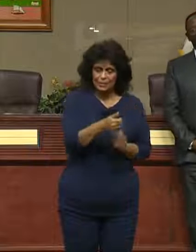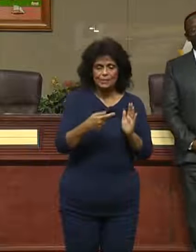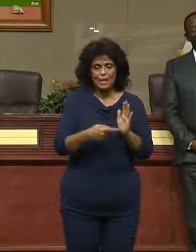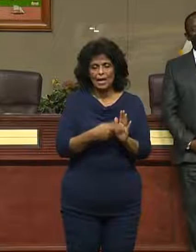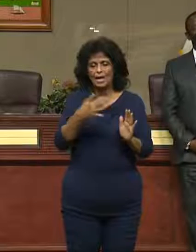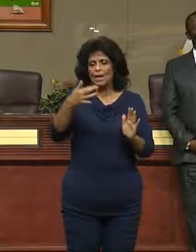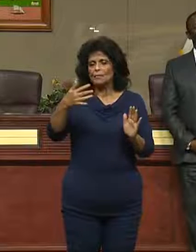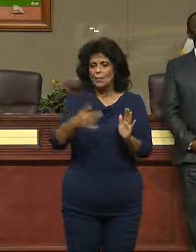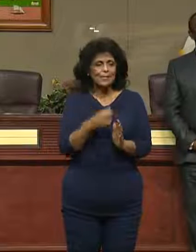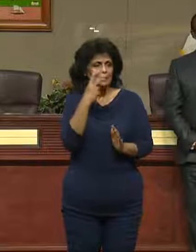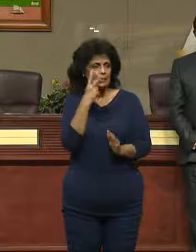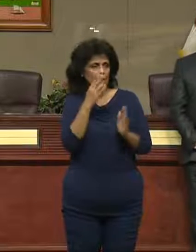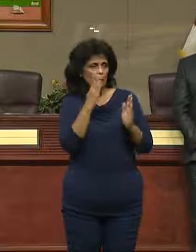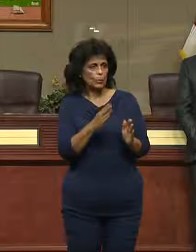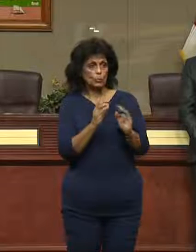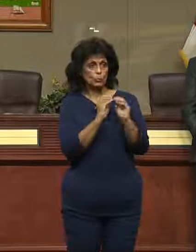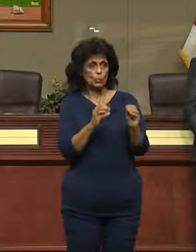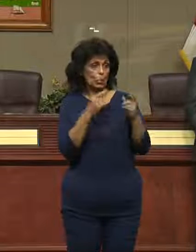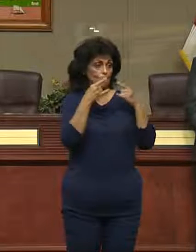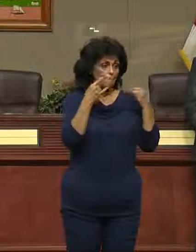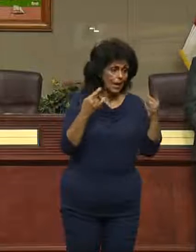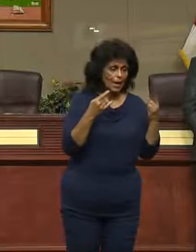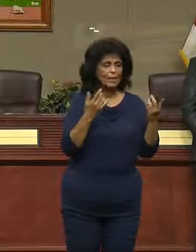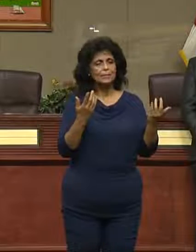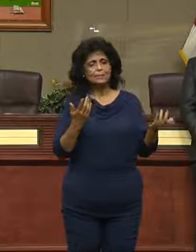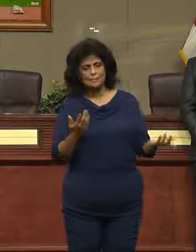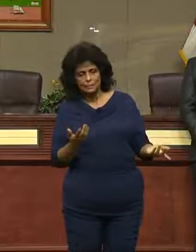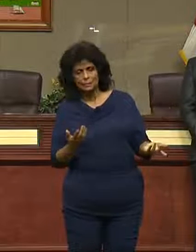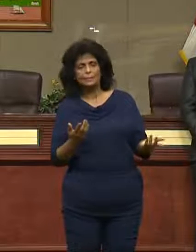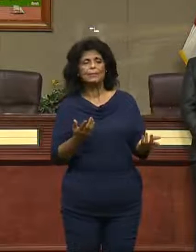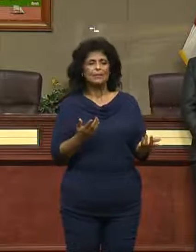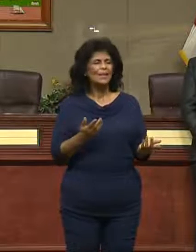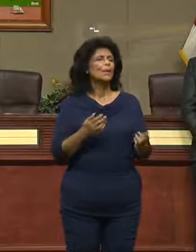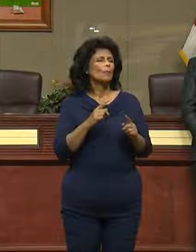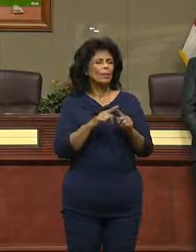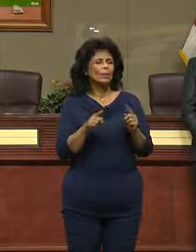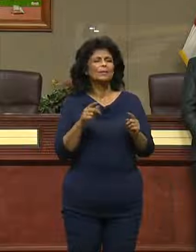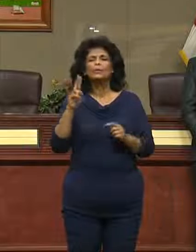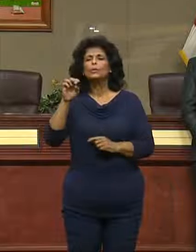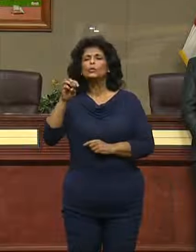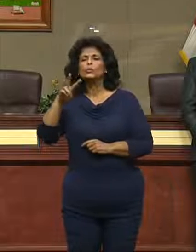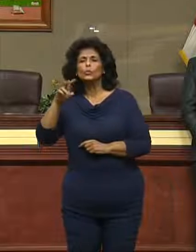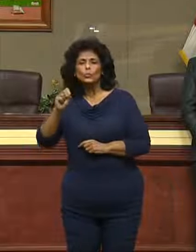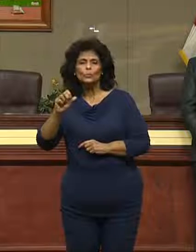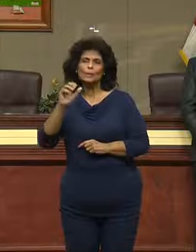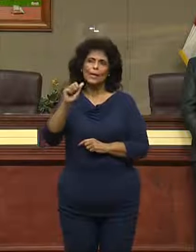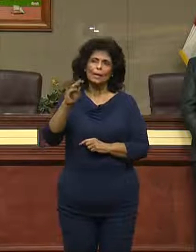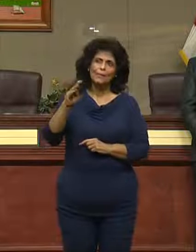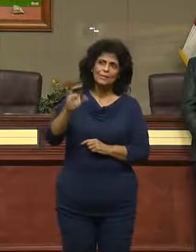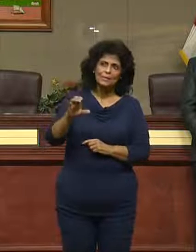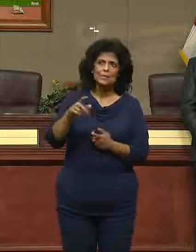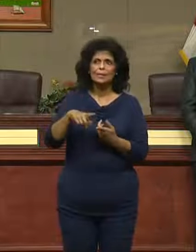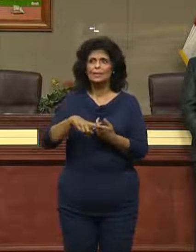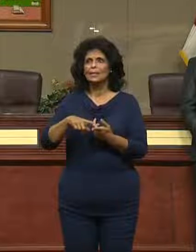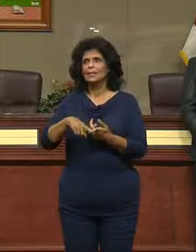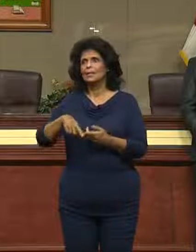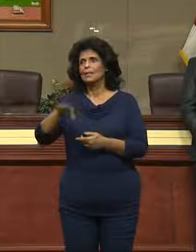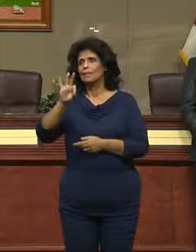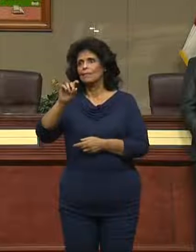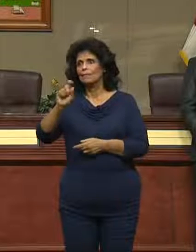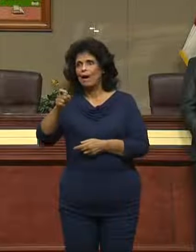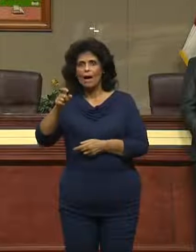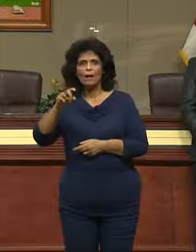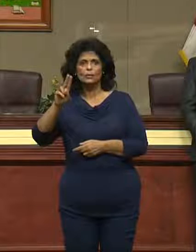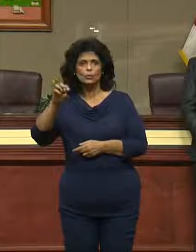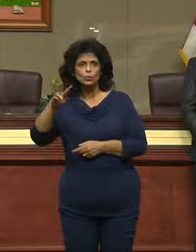mask. I think it was generally in the news platforms, the ABC, CBS, Fox News, and so forth, when they're doing